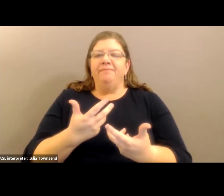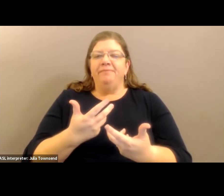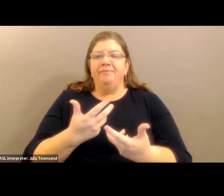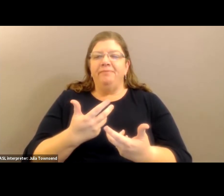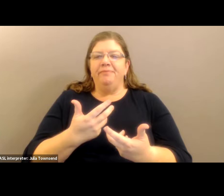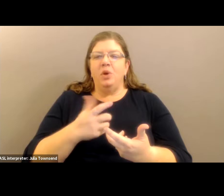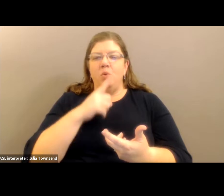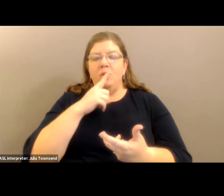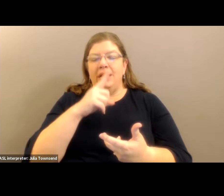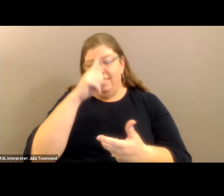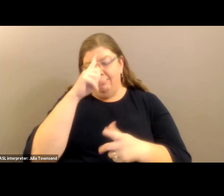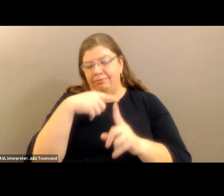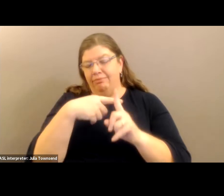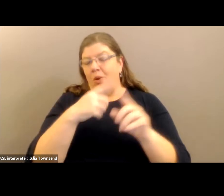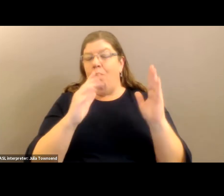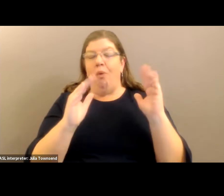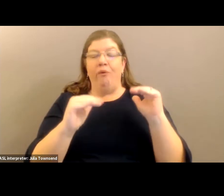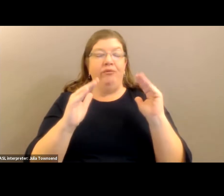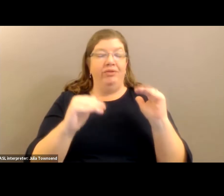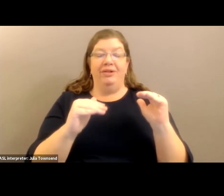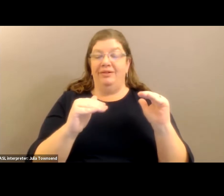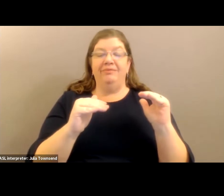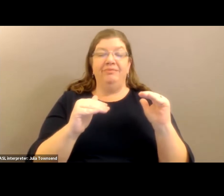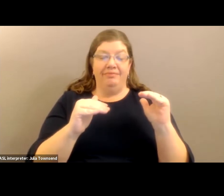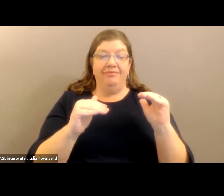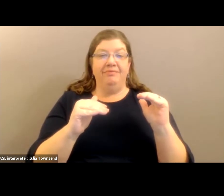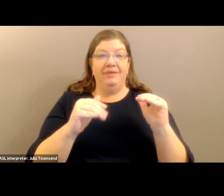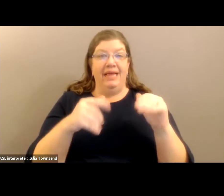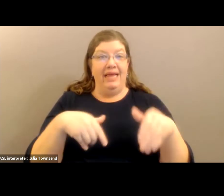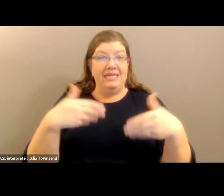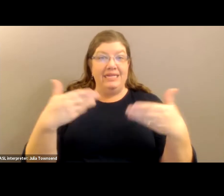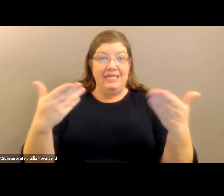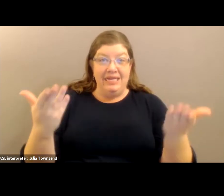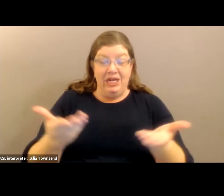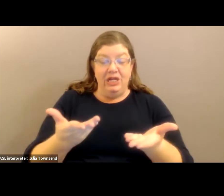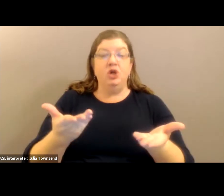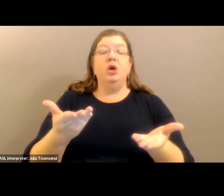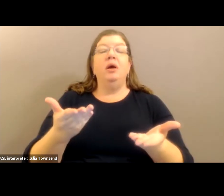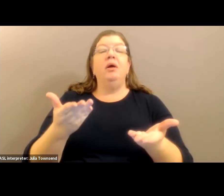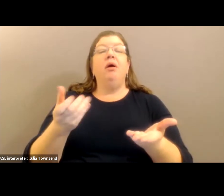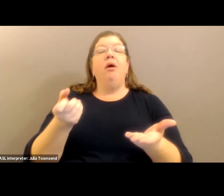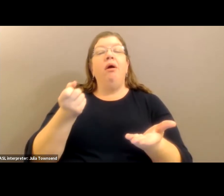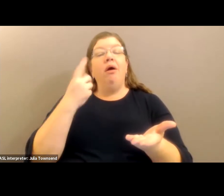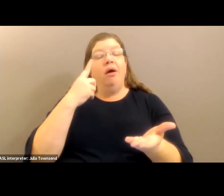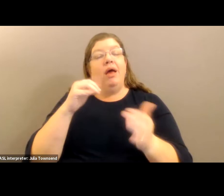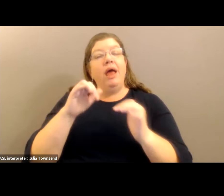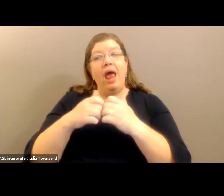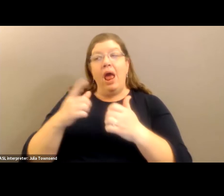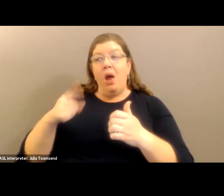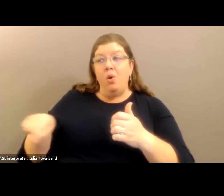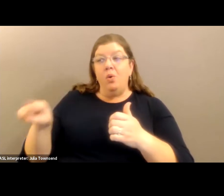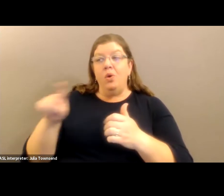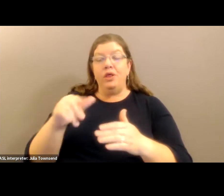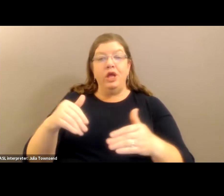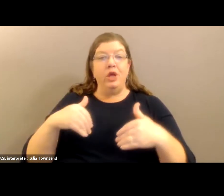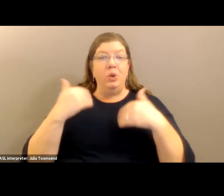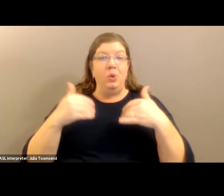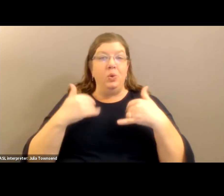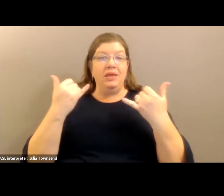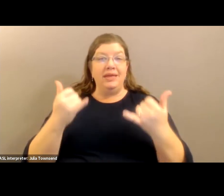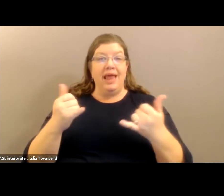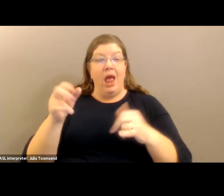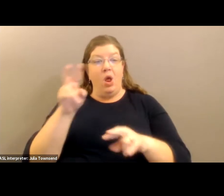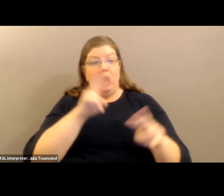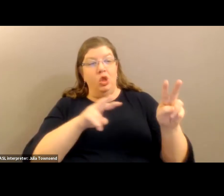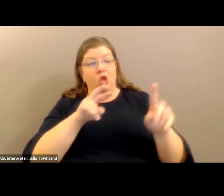makes me really hopeful because it's here, but the way that youth now look at